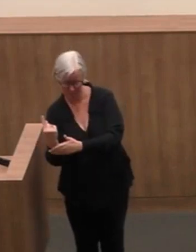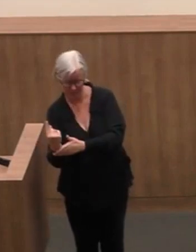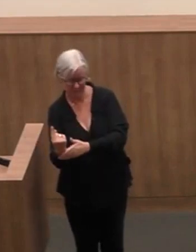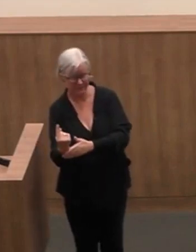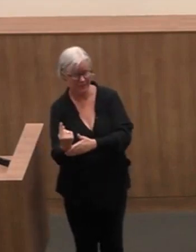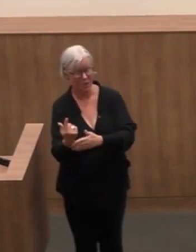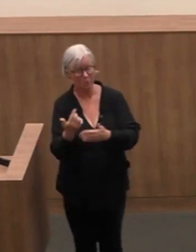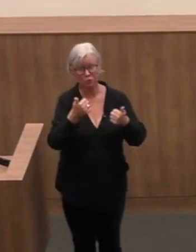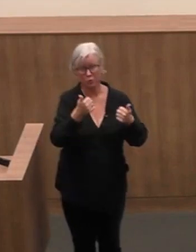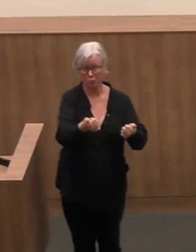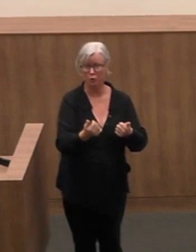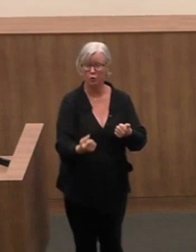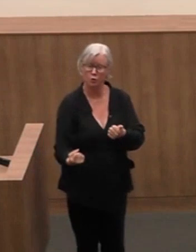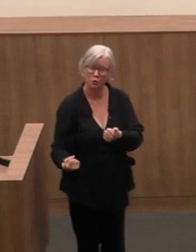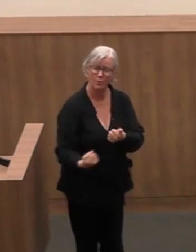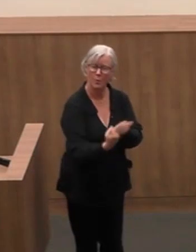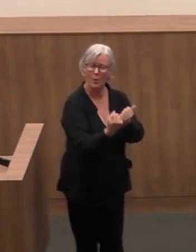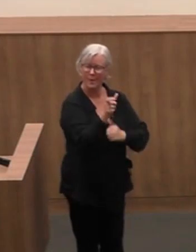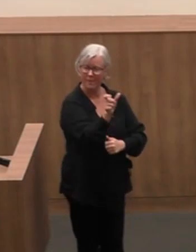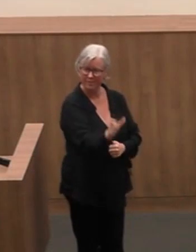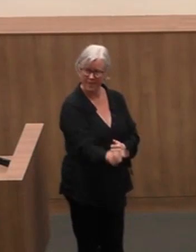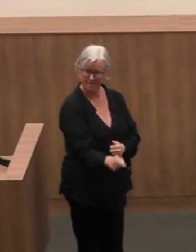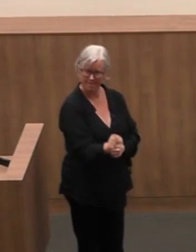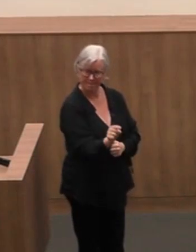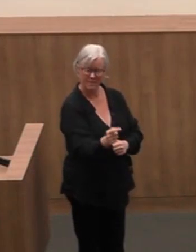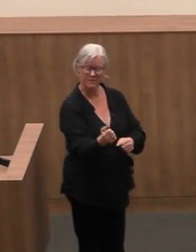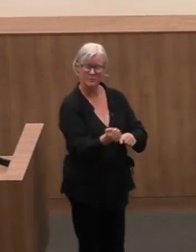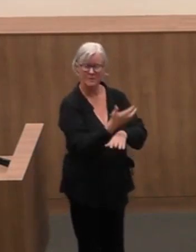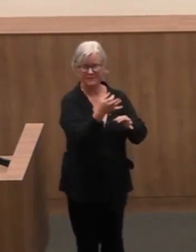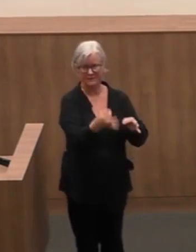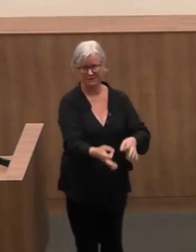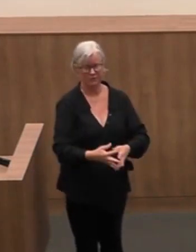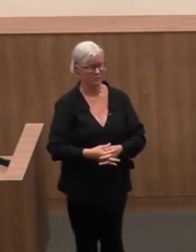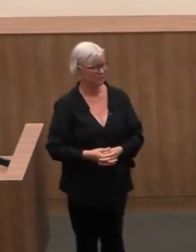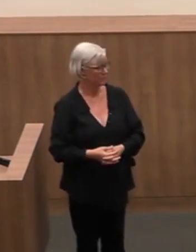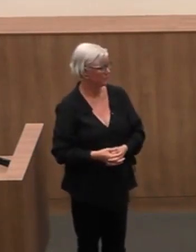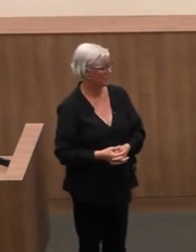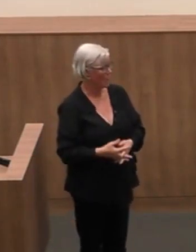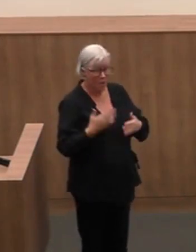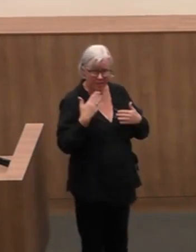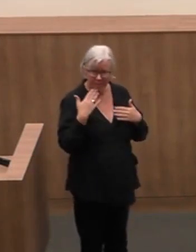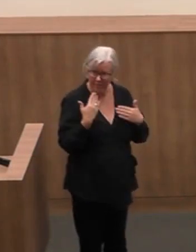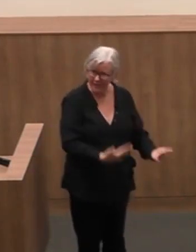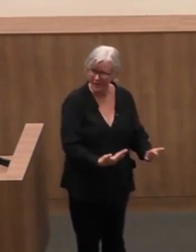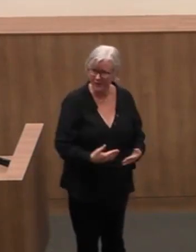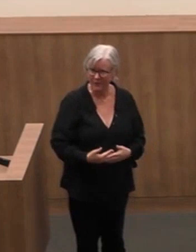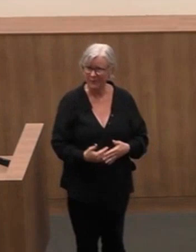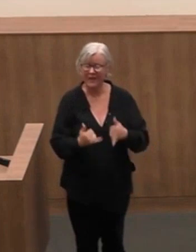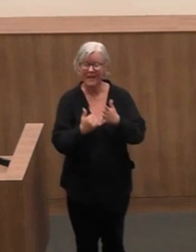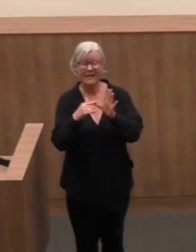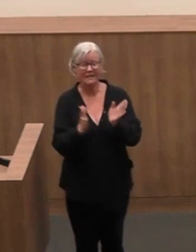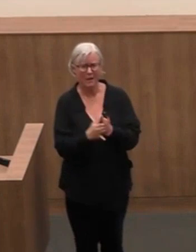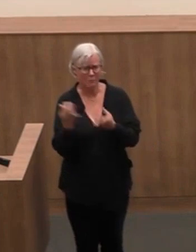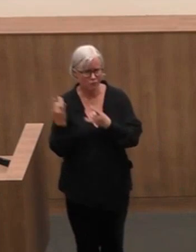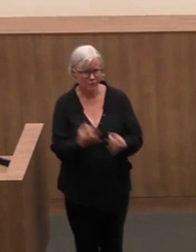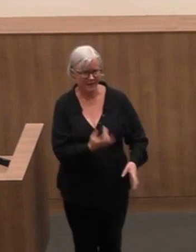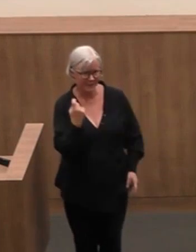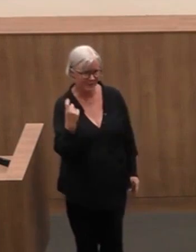to the supporter, being able to support them in the decision making. Thank you. Okay, Sam, are you ready for